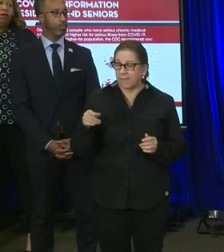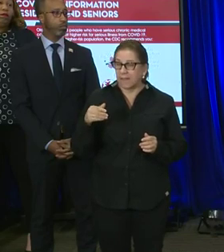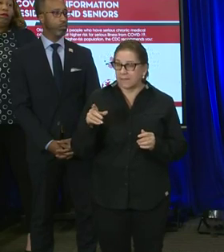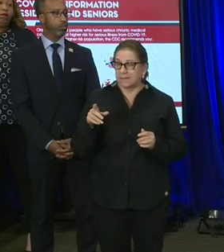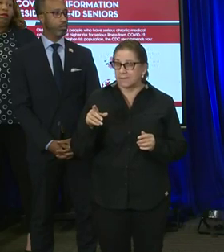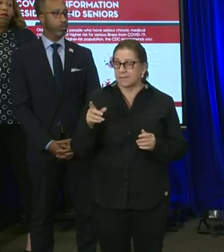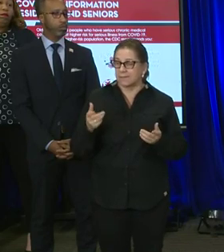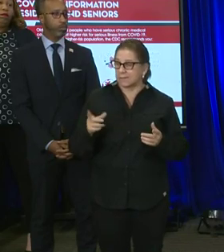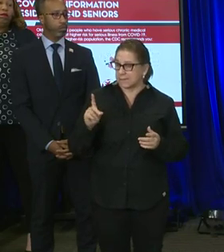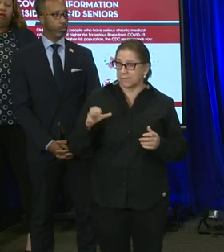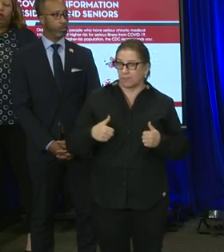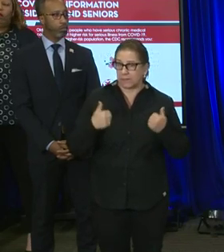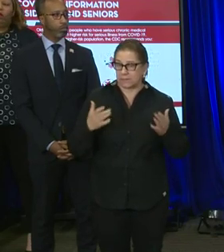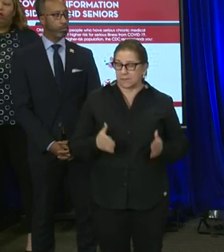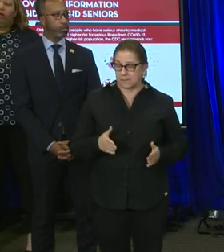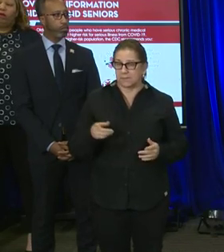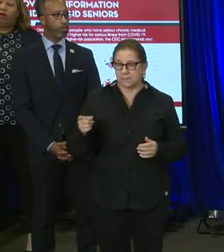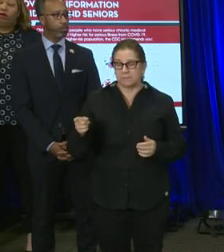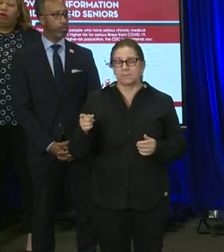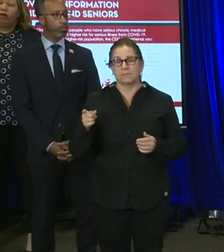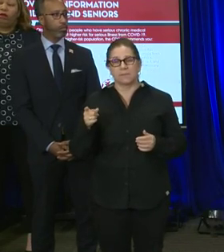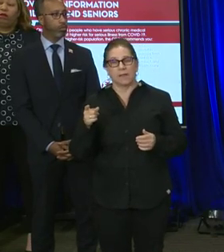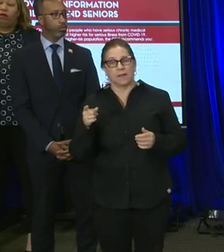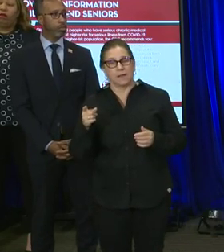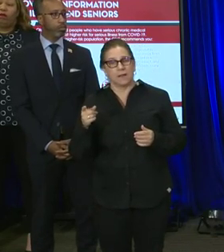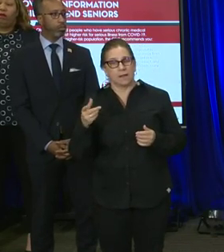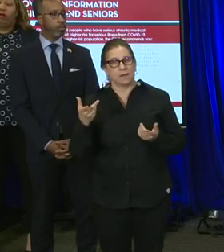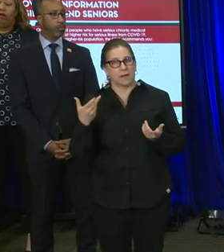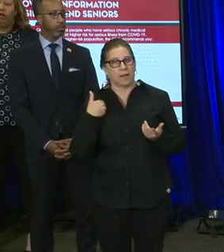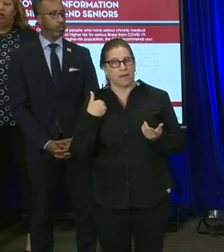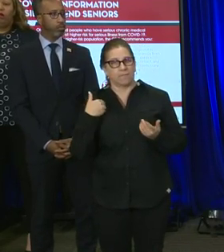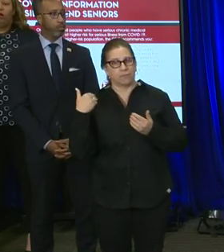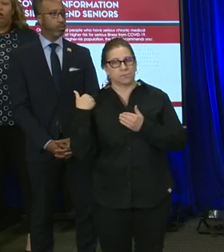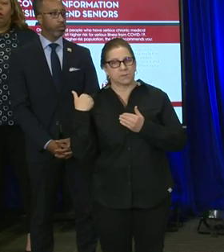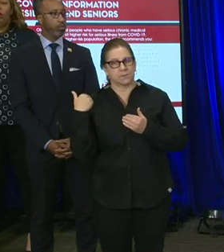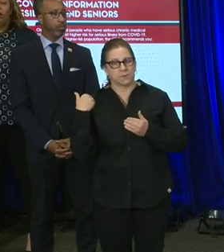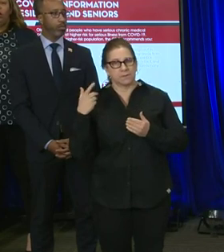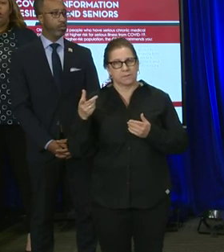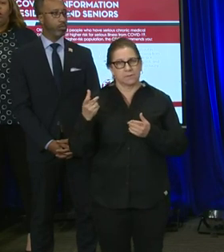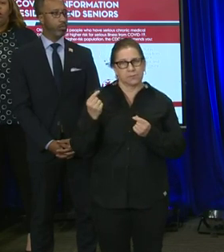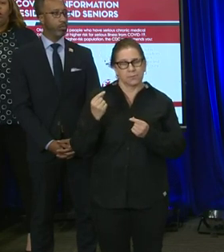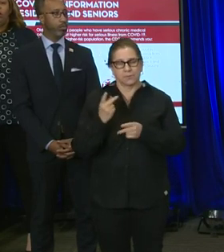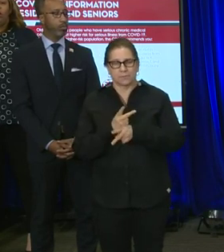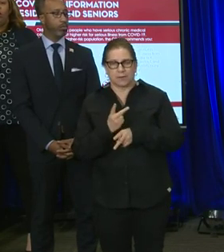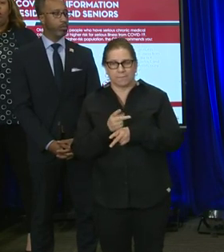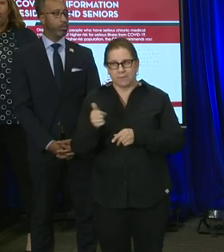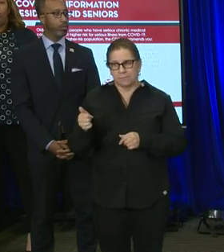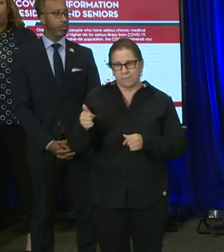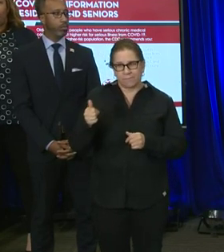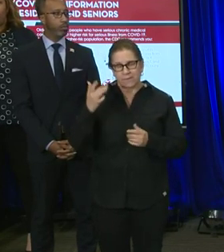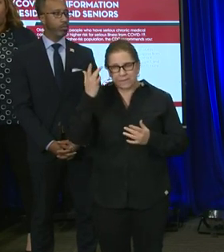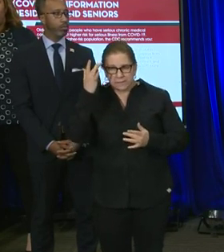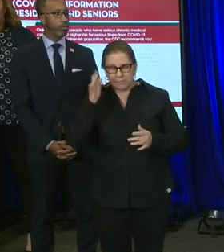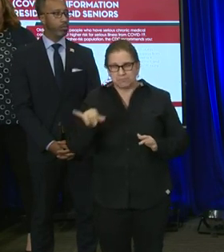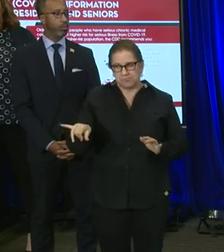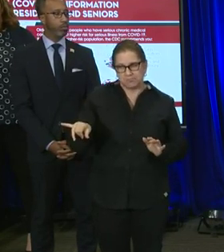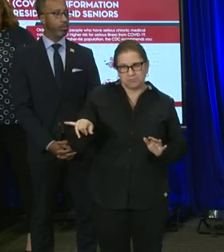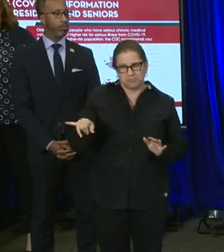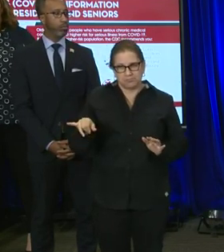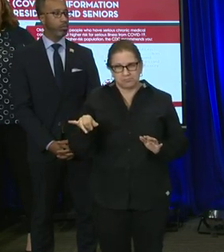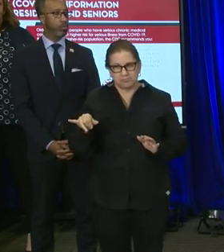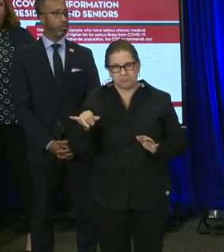responsibly, we have assessed that we will be in a position to be prepared for that increased demand for